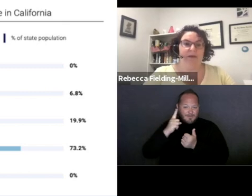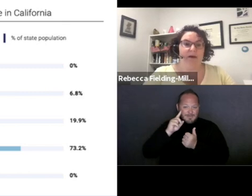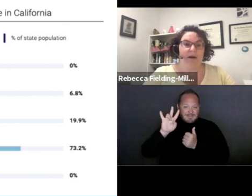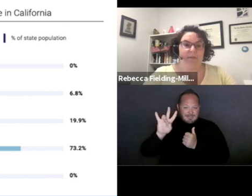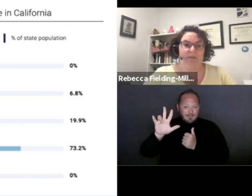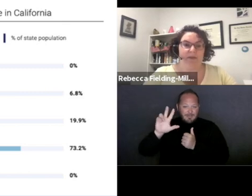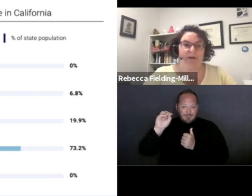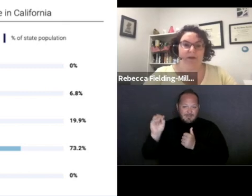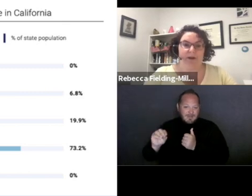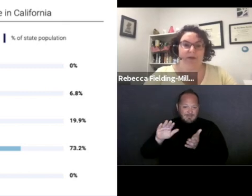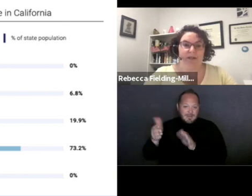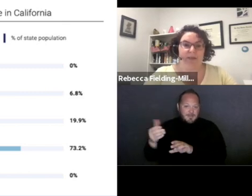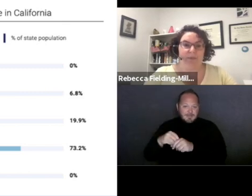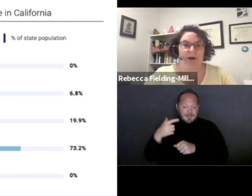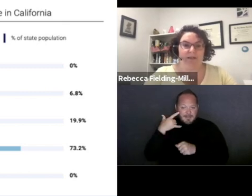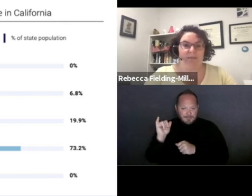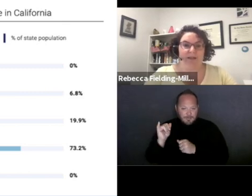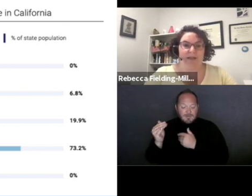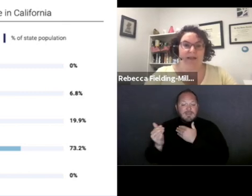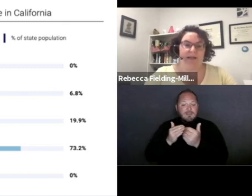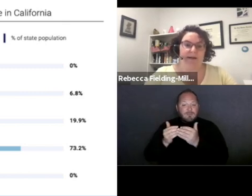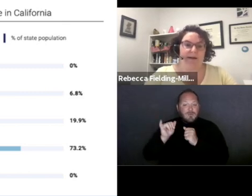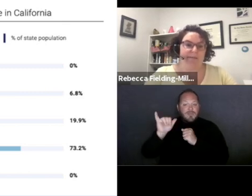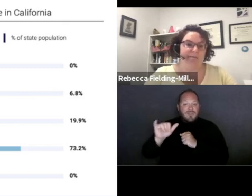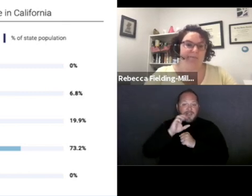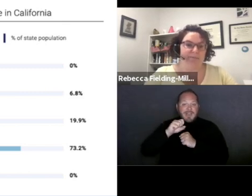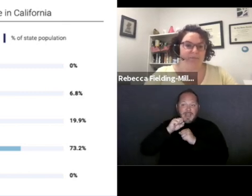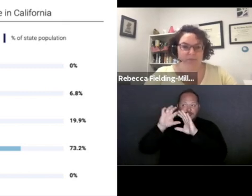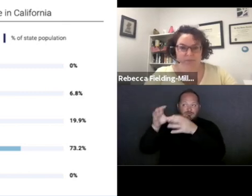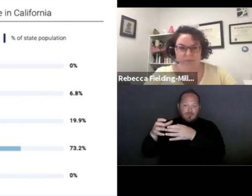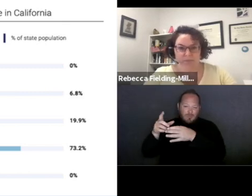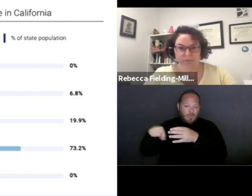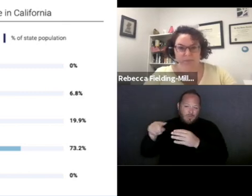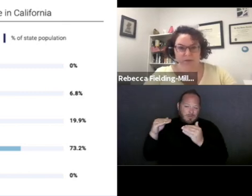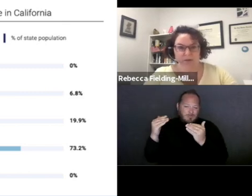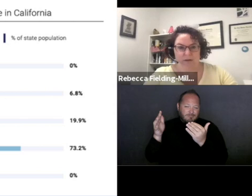California, even though they're only approximately,